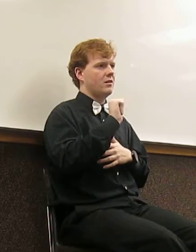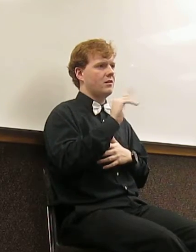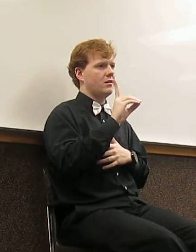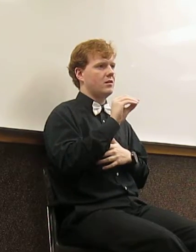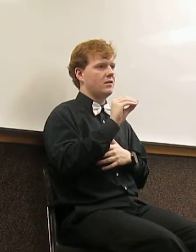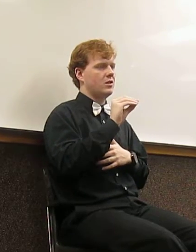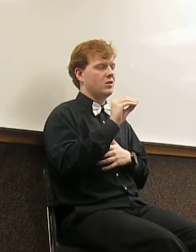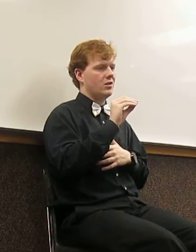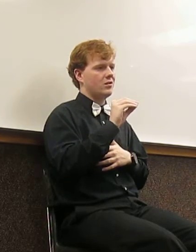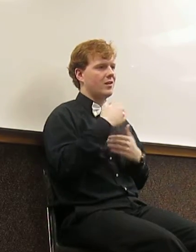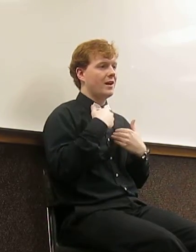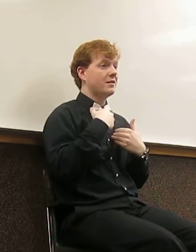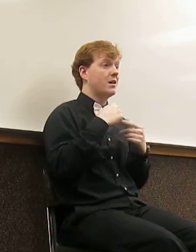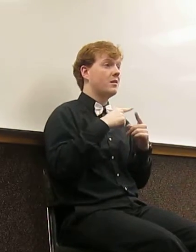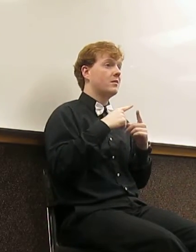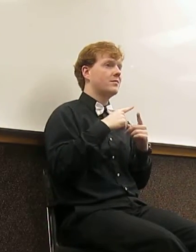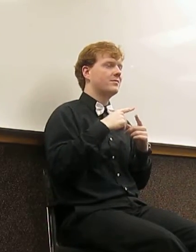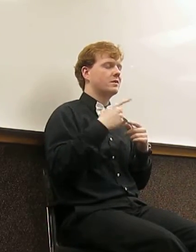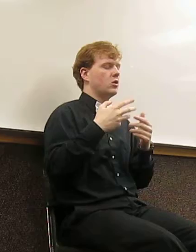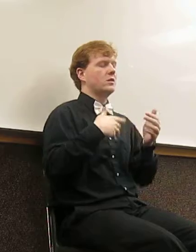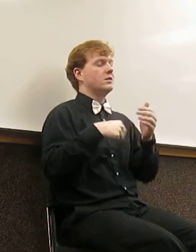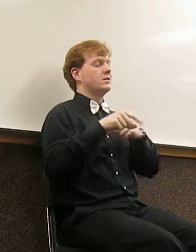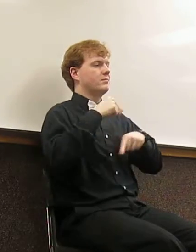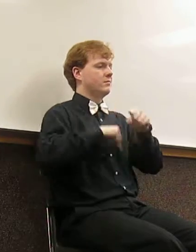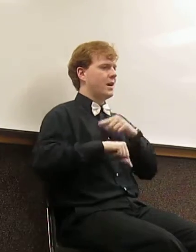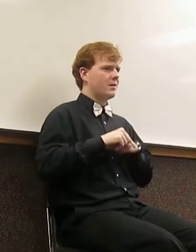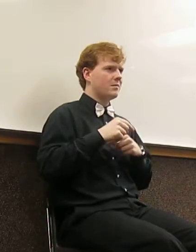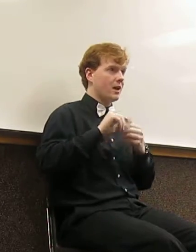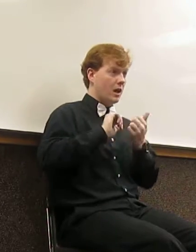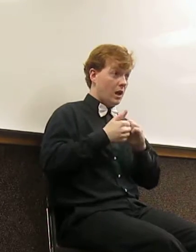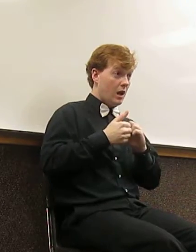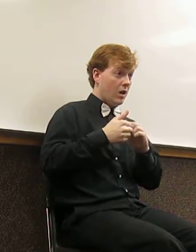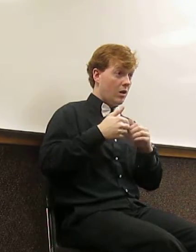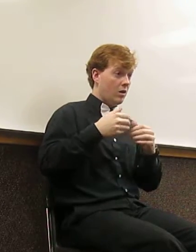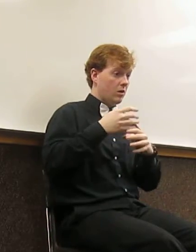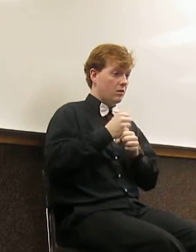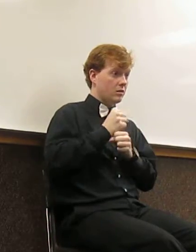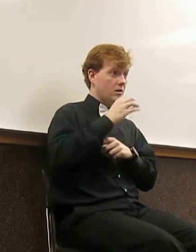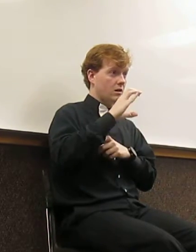Milk. Milk. What's a good source of potassium? Bananas. Bananas, yeah. Okay, let me